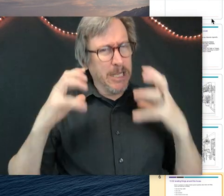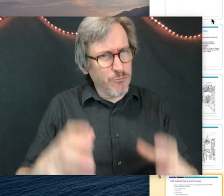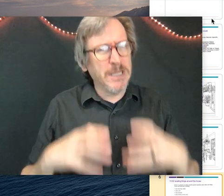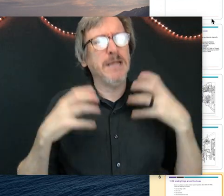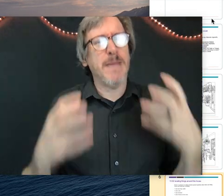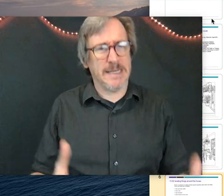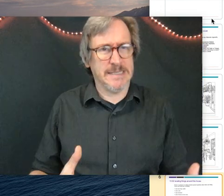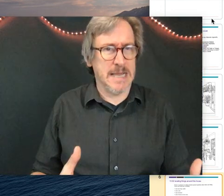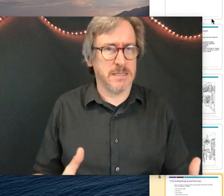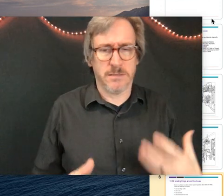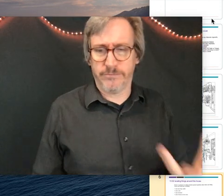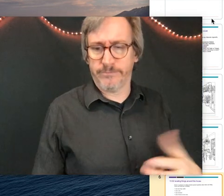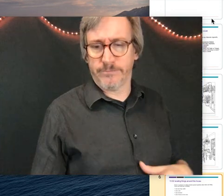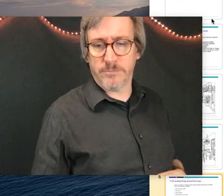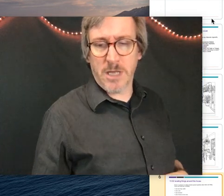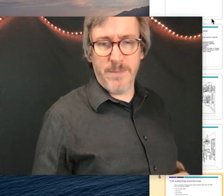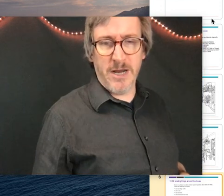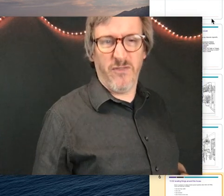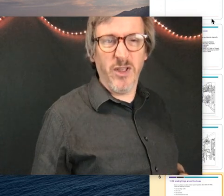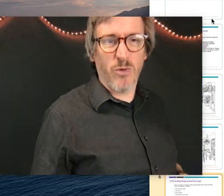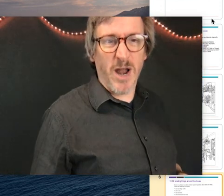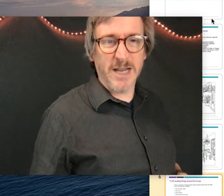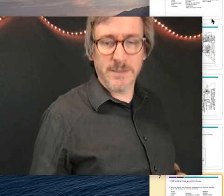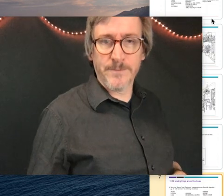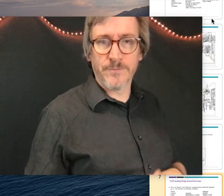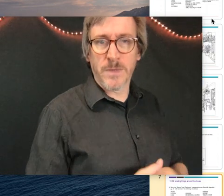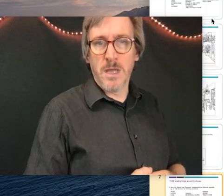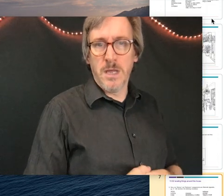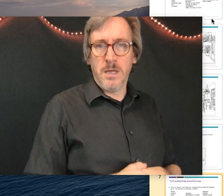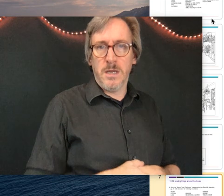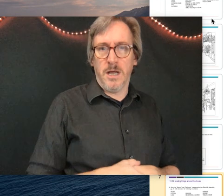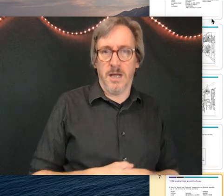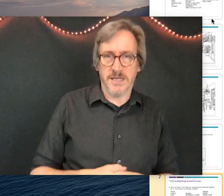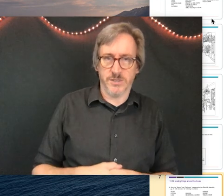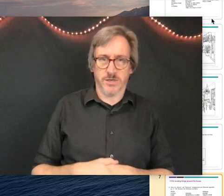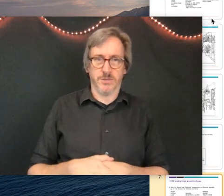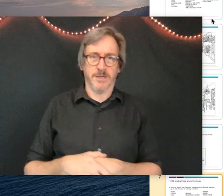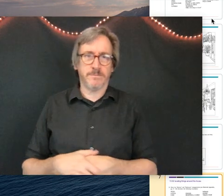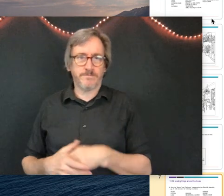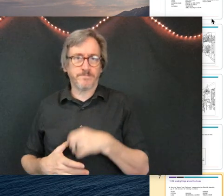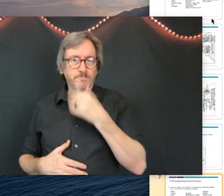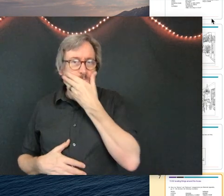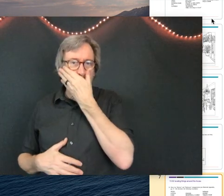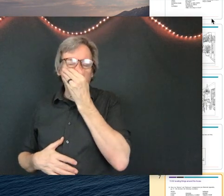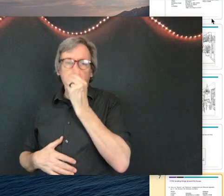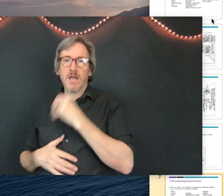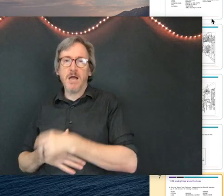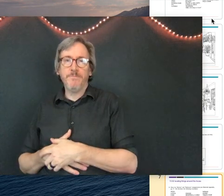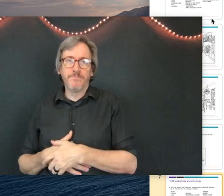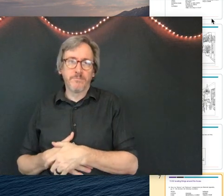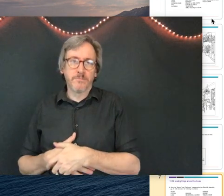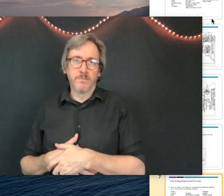It really makes sense. It'll feel right as you start doing it.